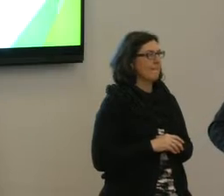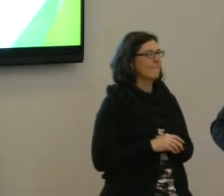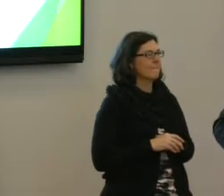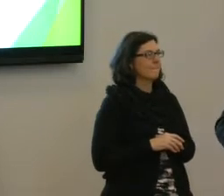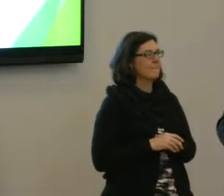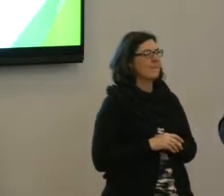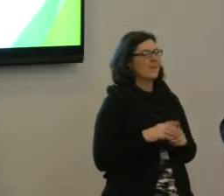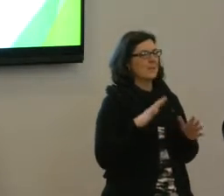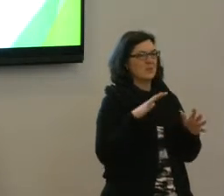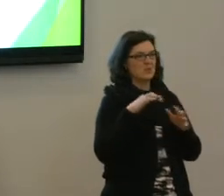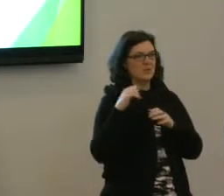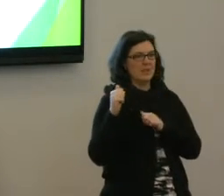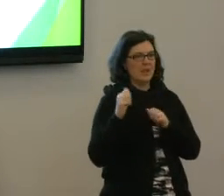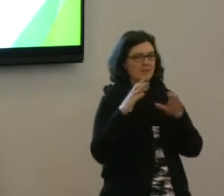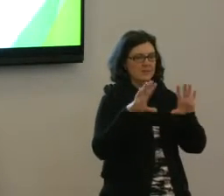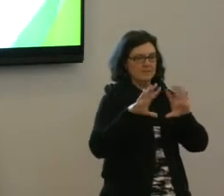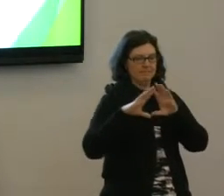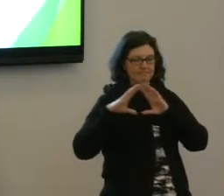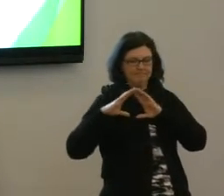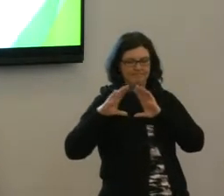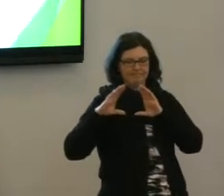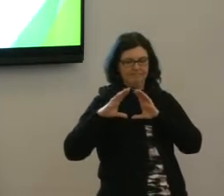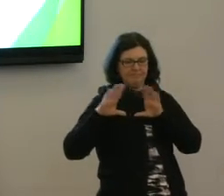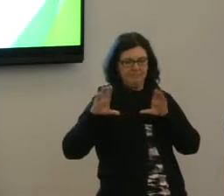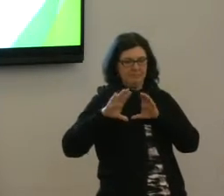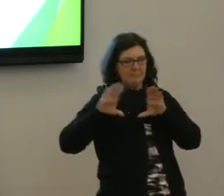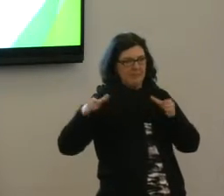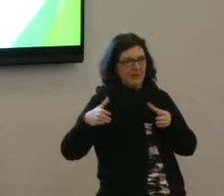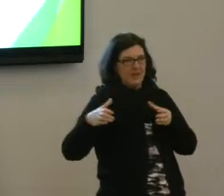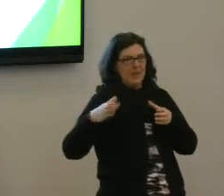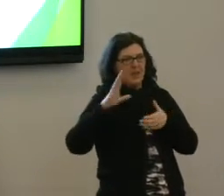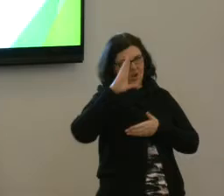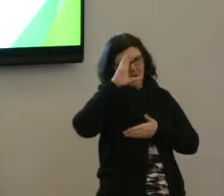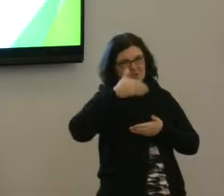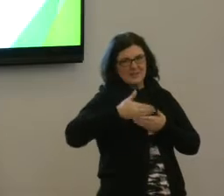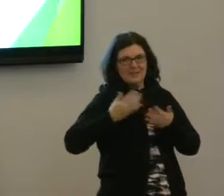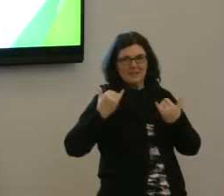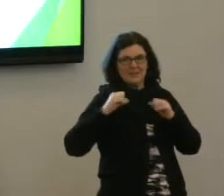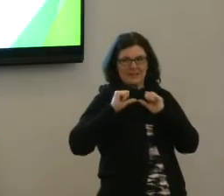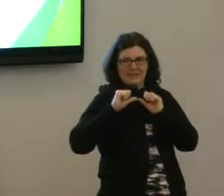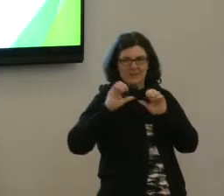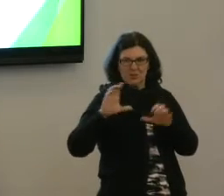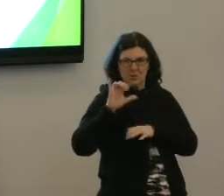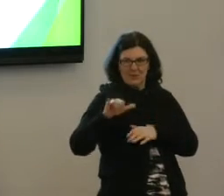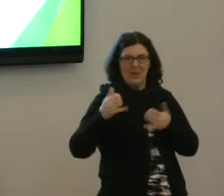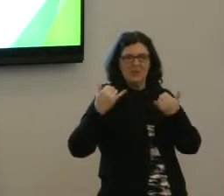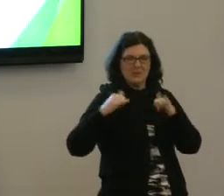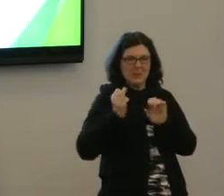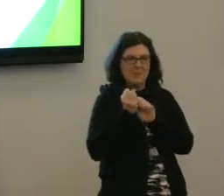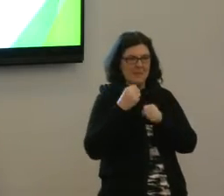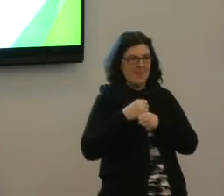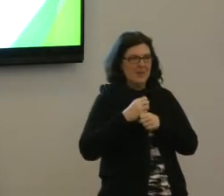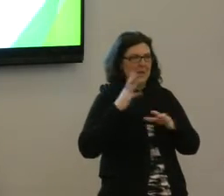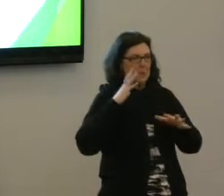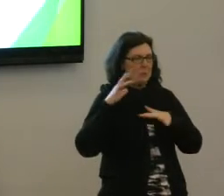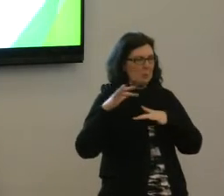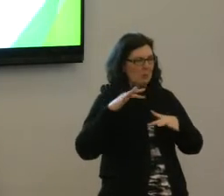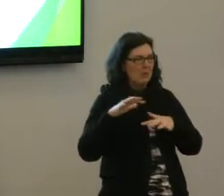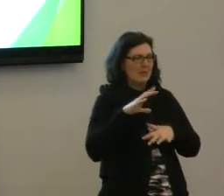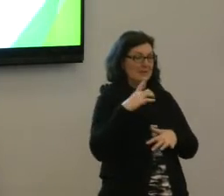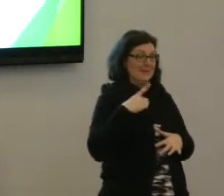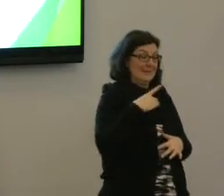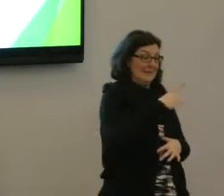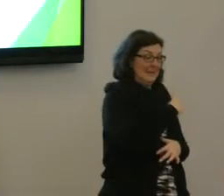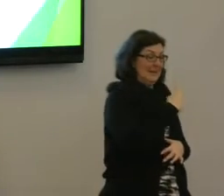into the vestibule and stayed there, and her son kept doing that. And it was still making noise, and the deacon came and said, would you